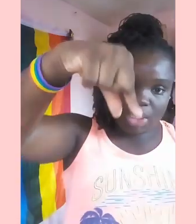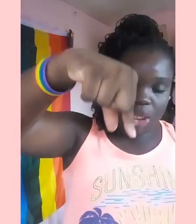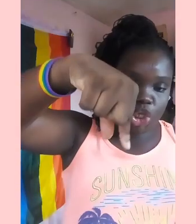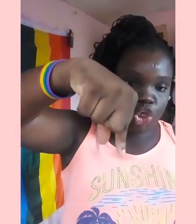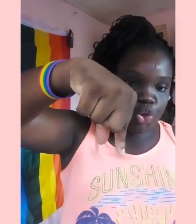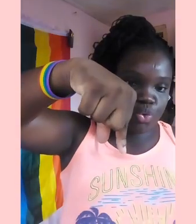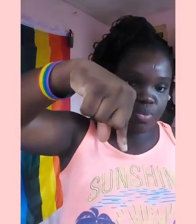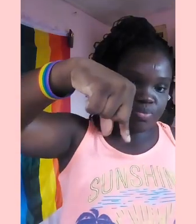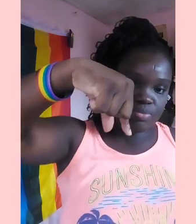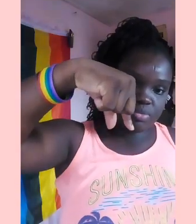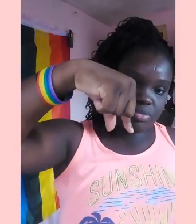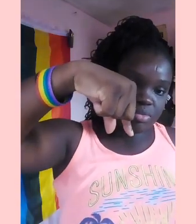Q.